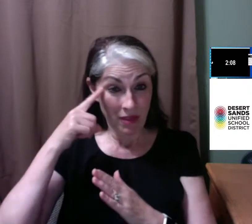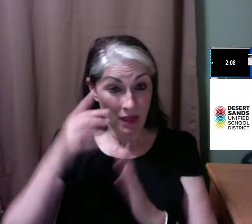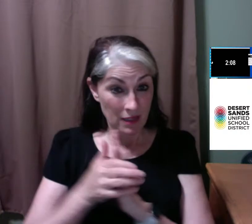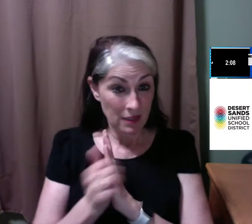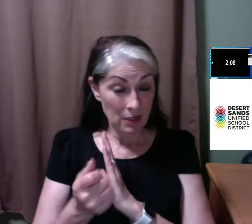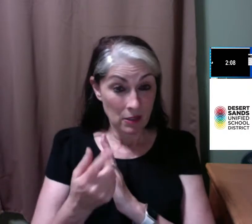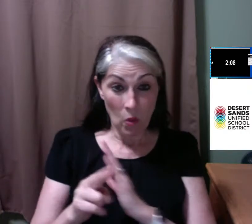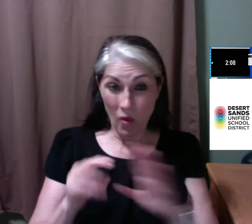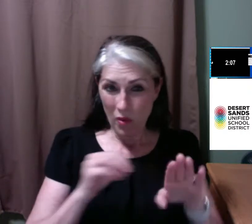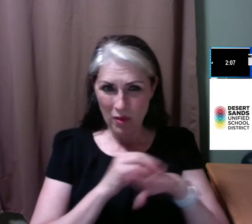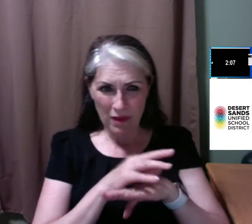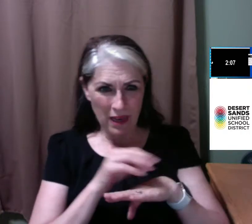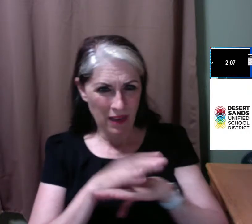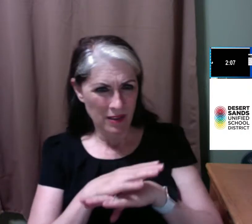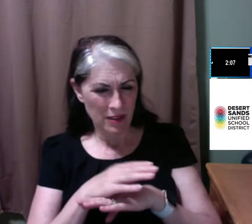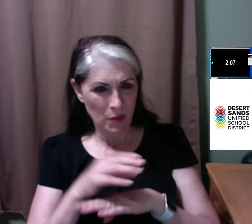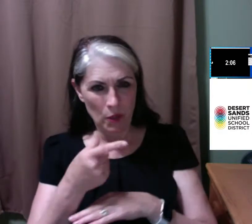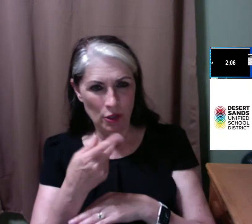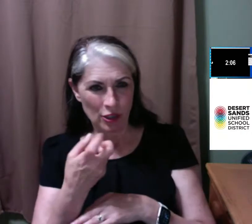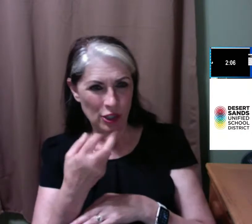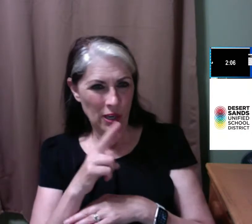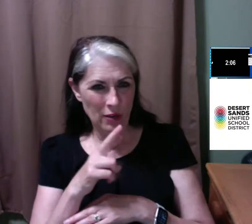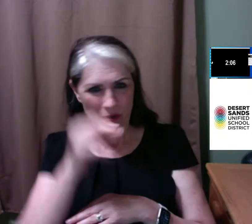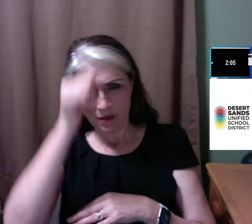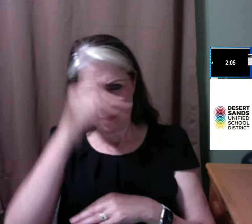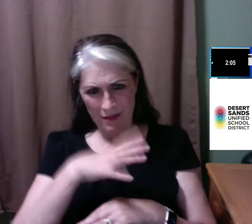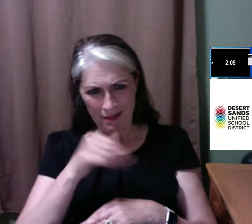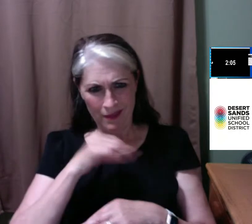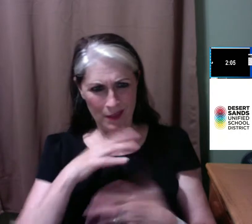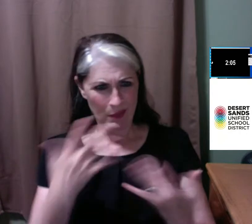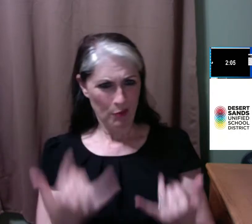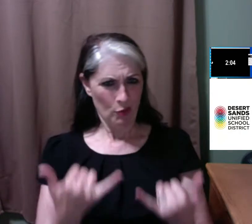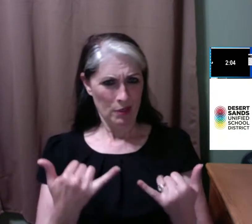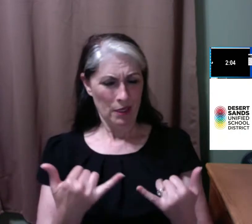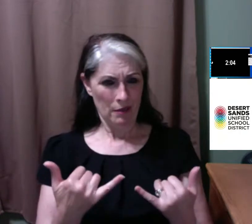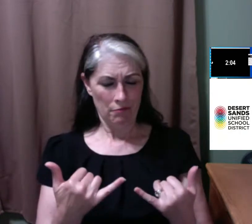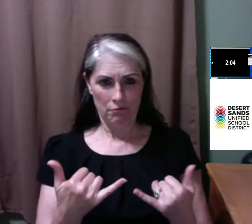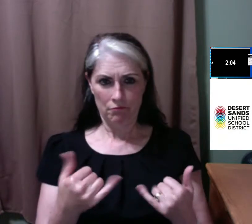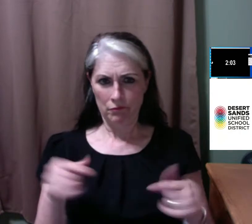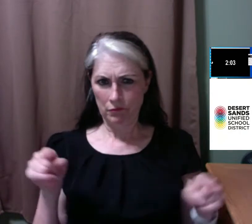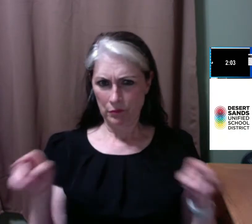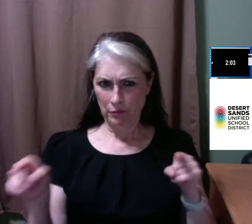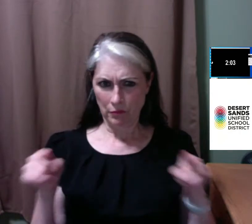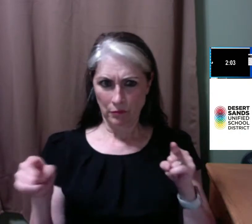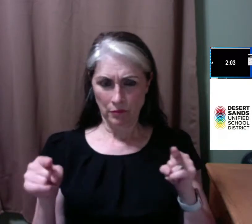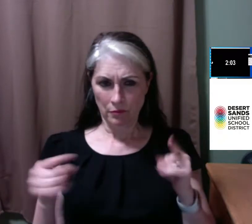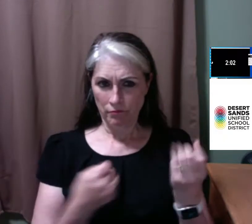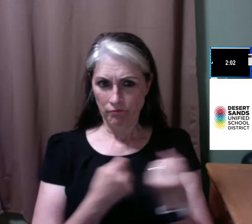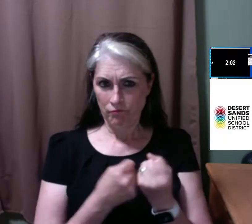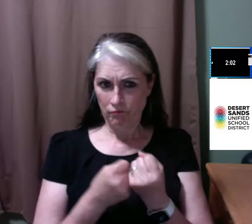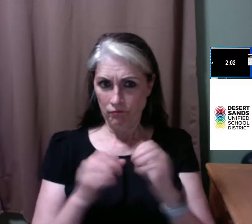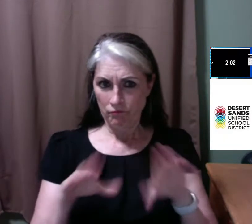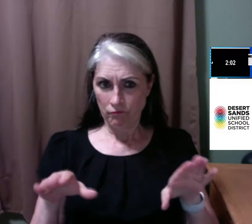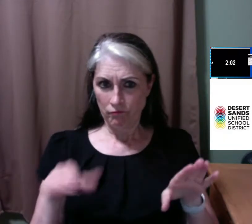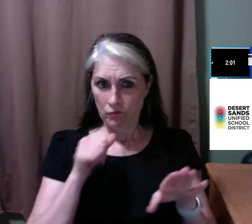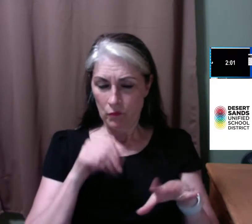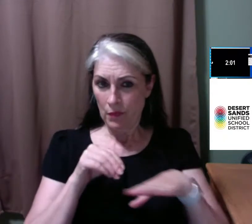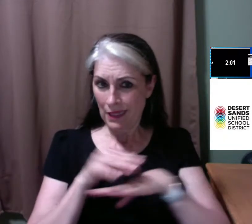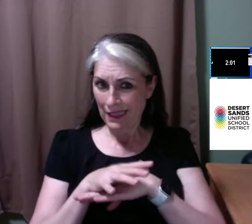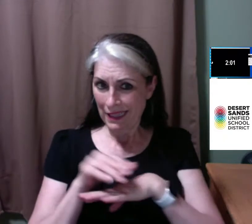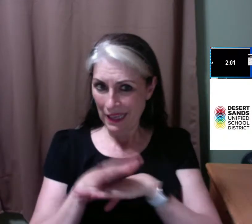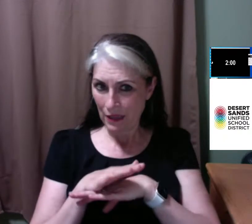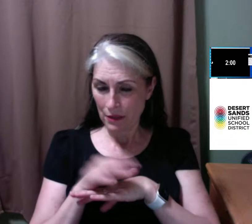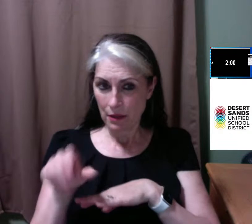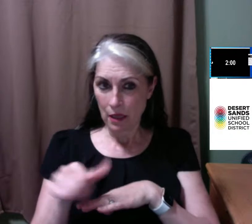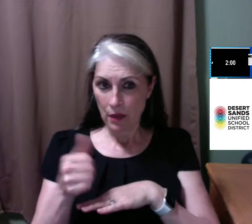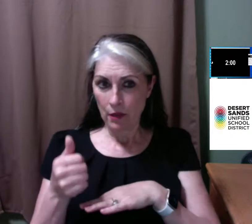be counseled as to what gender they feel like today? We need to stand up for our children and not let them be counseled by